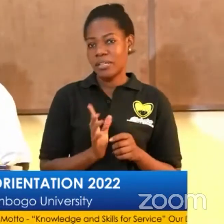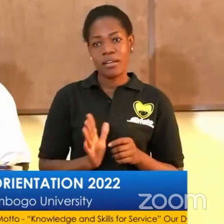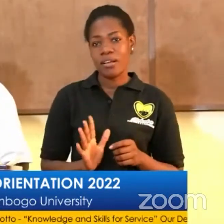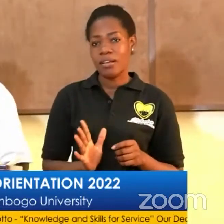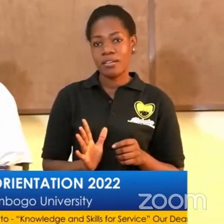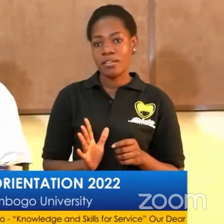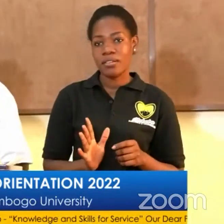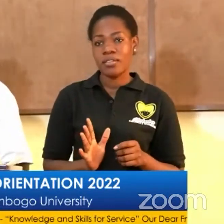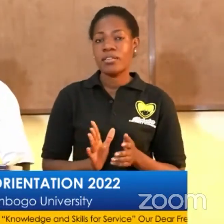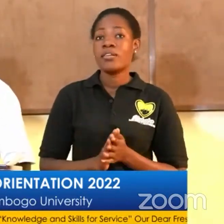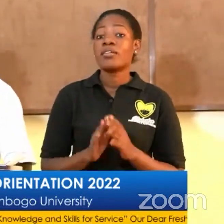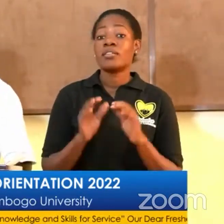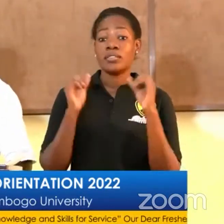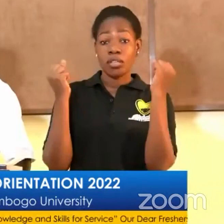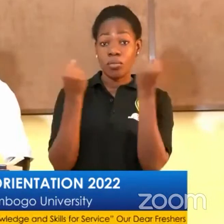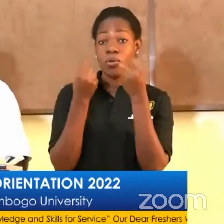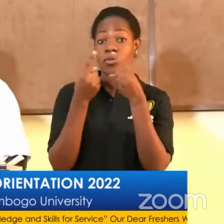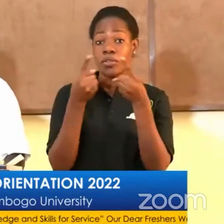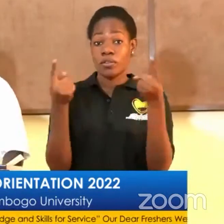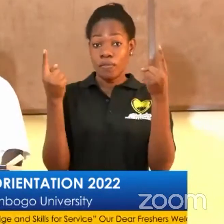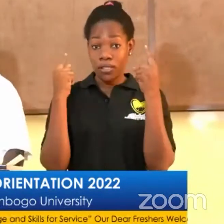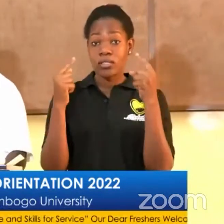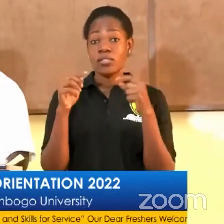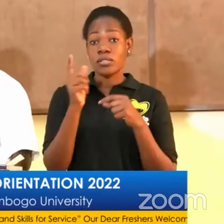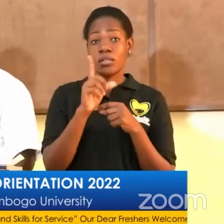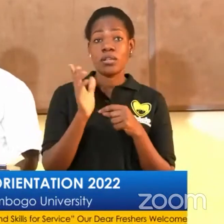Kyambogo University Library Service Centers.